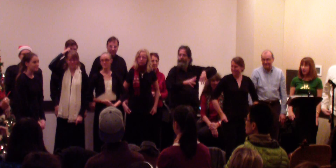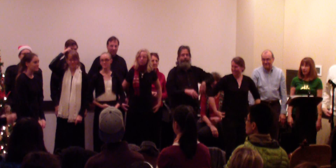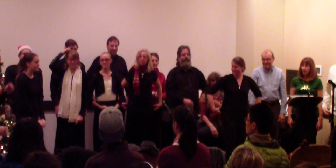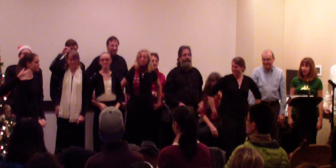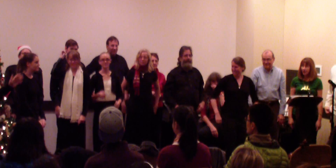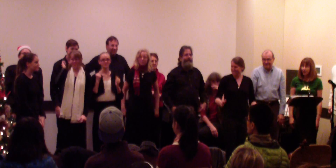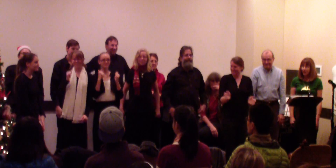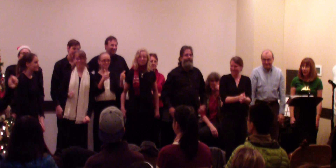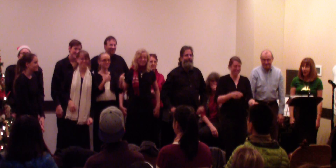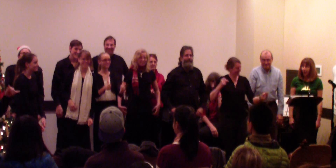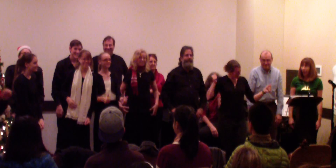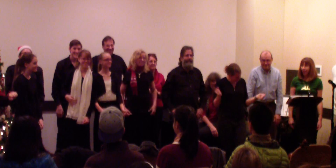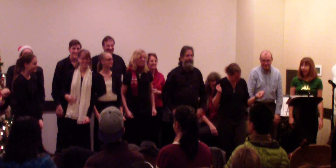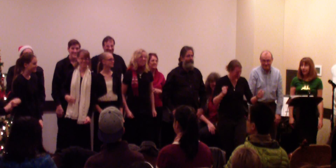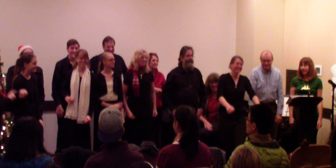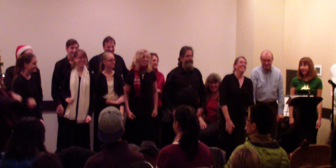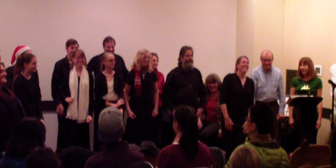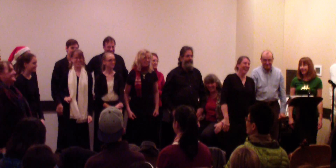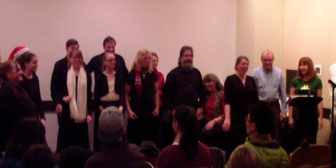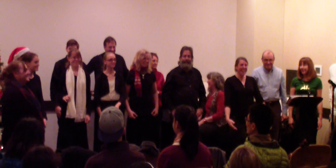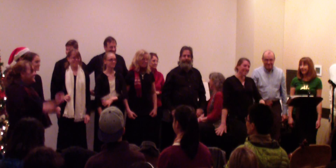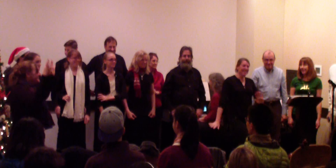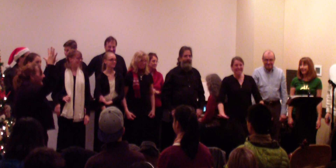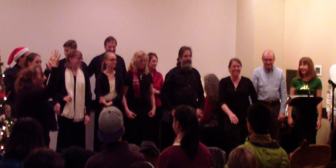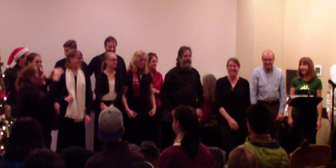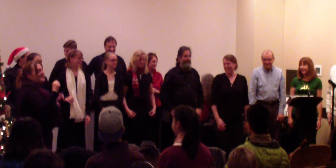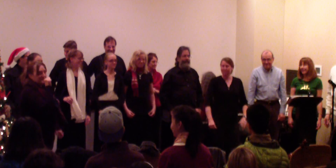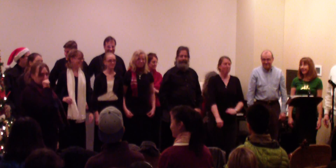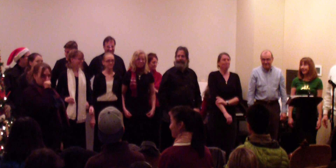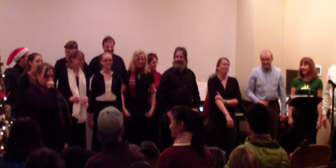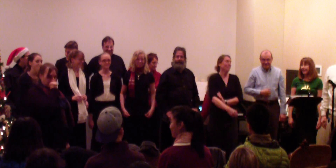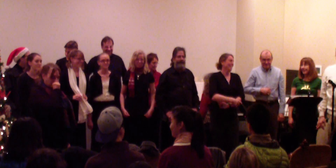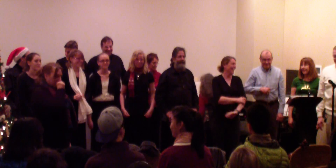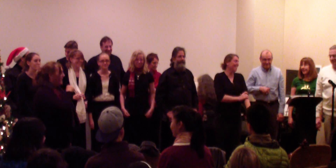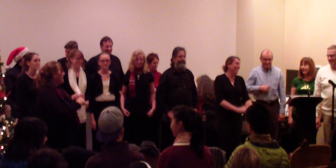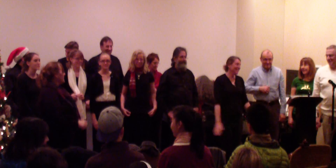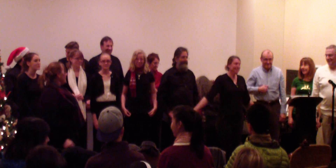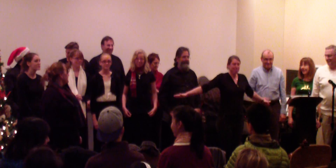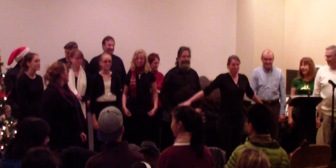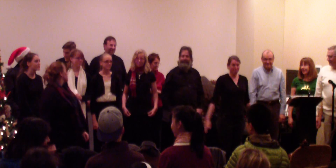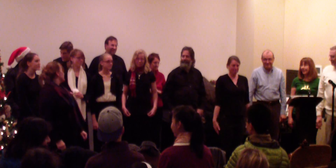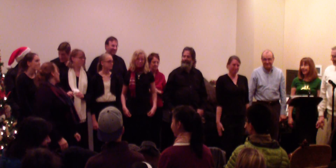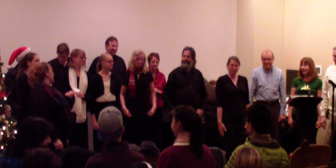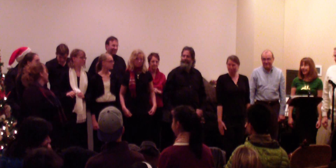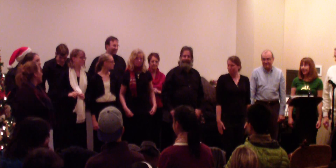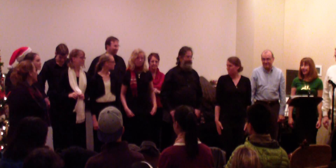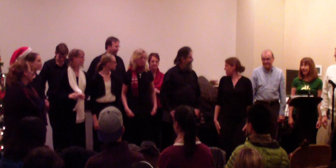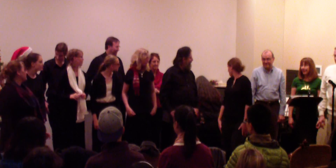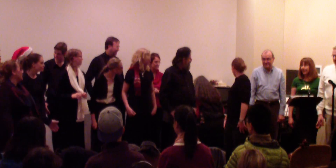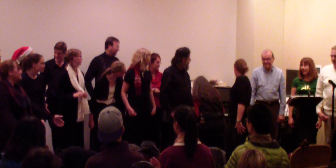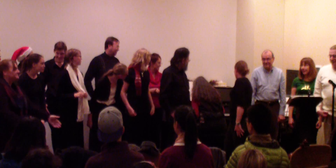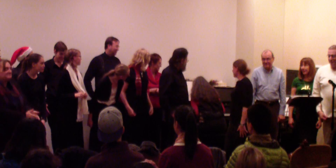white. Should we make them all sing it and sign it and play it at the same time? Hey, you can do it. Okay, ready? Right, ready? Darlene, you ready? Let's go.